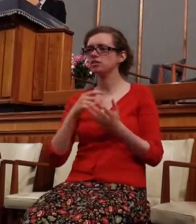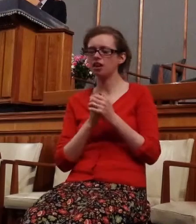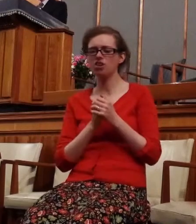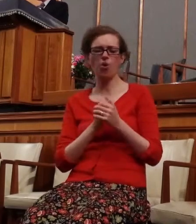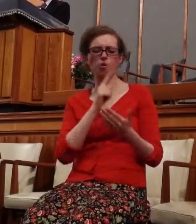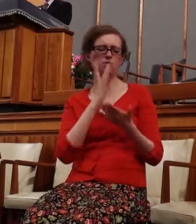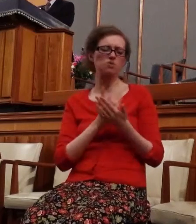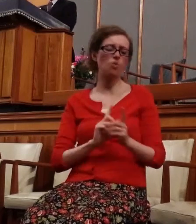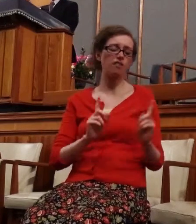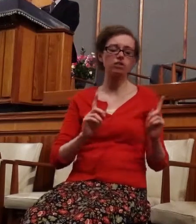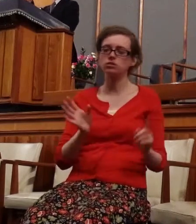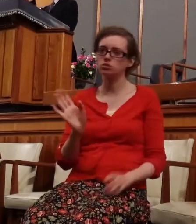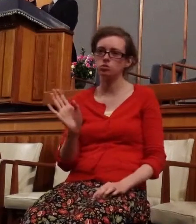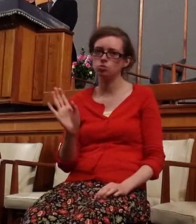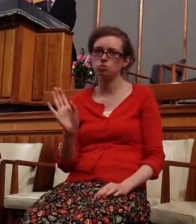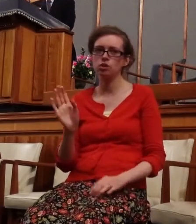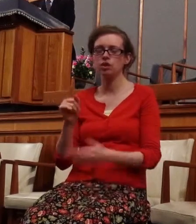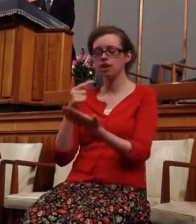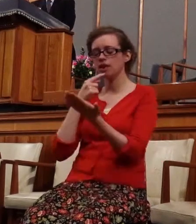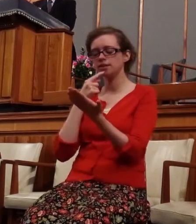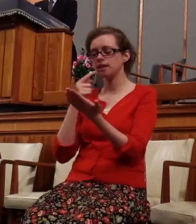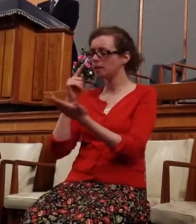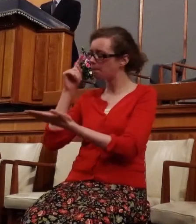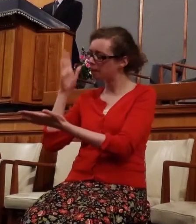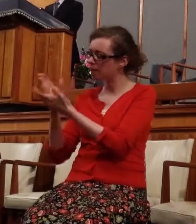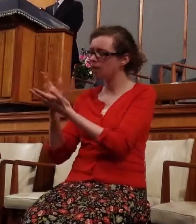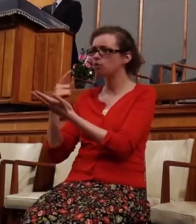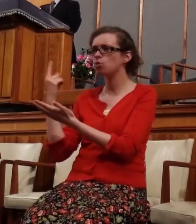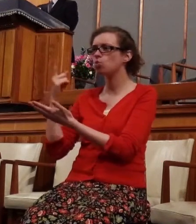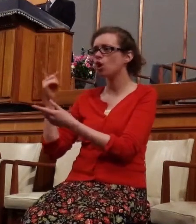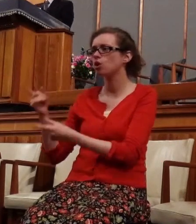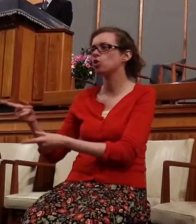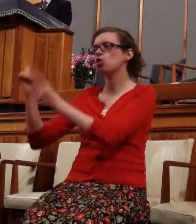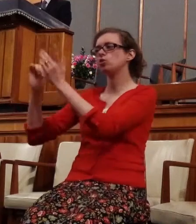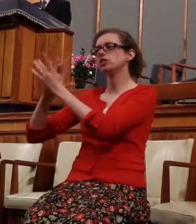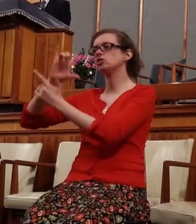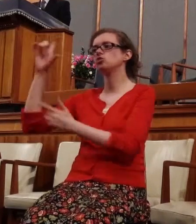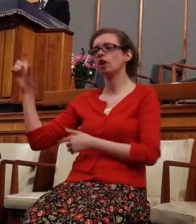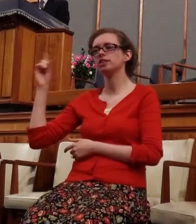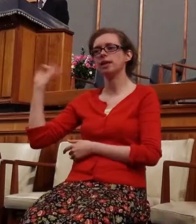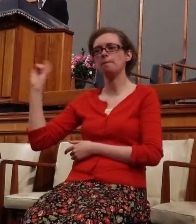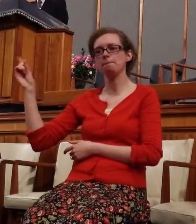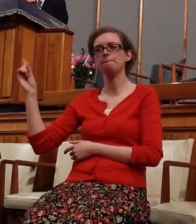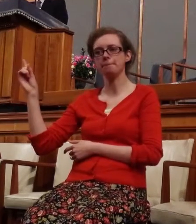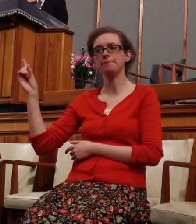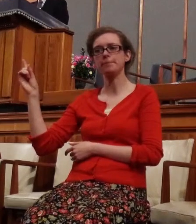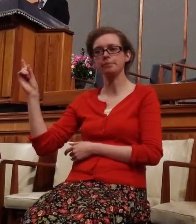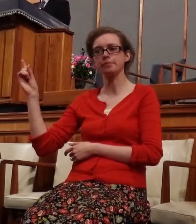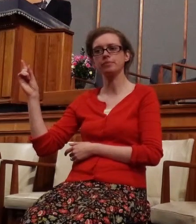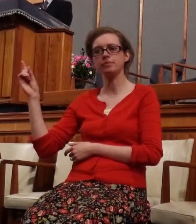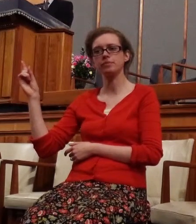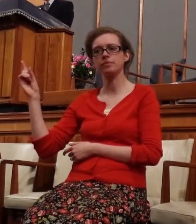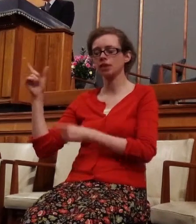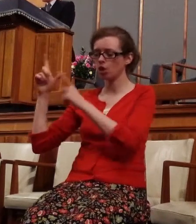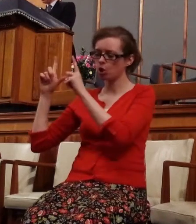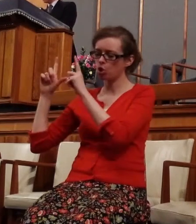important. Believe on the Lord Jesus Christ. Yeah? We can spend the night, believe me, on those three words.